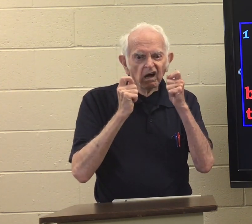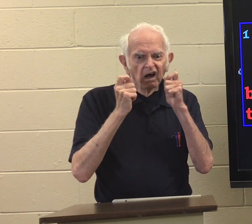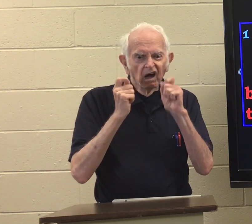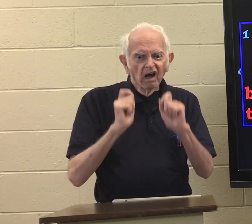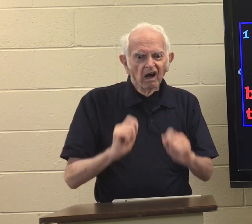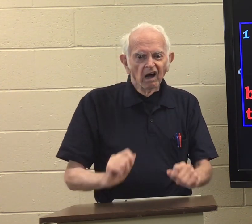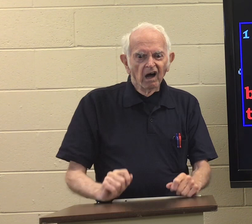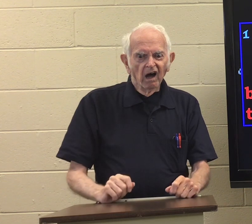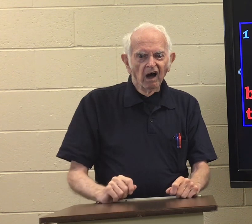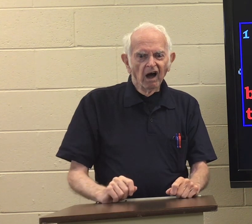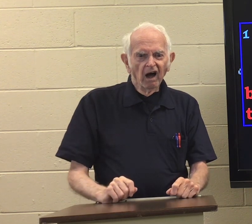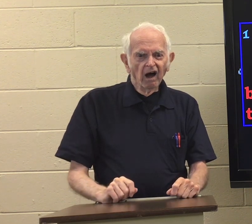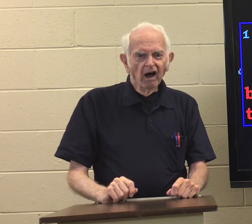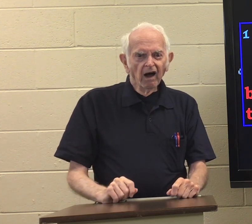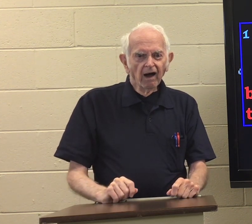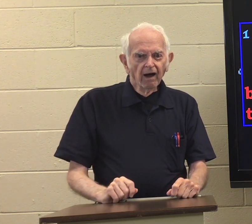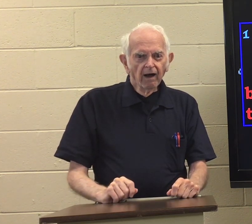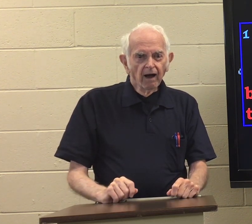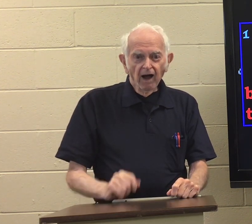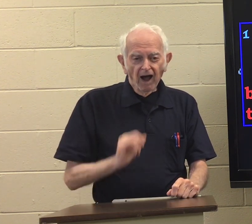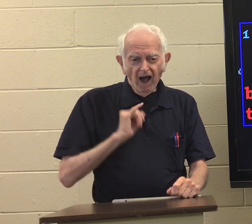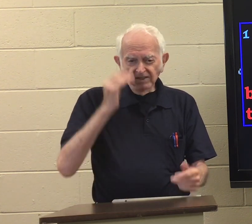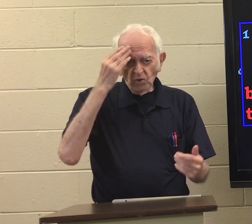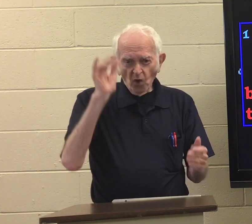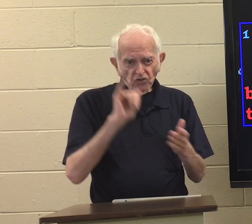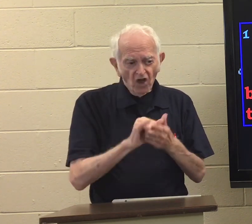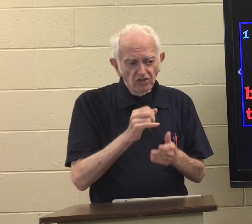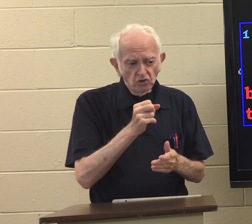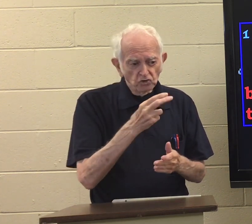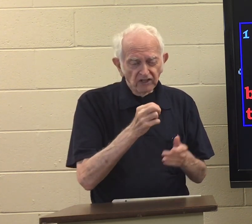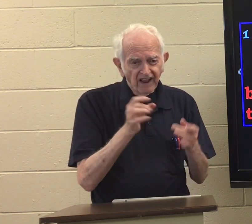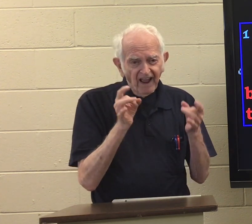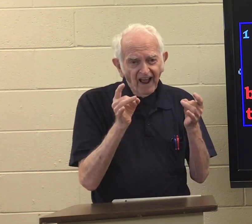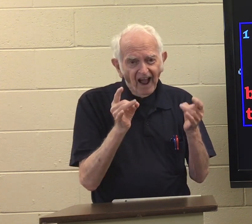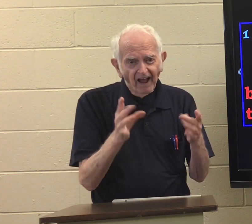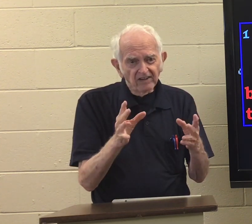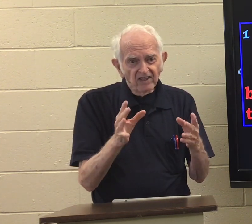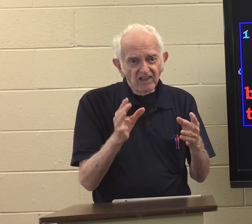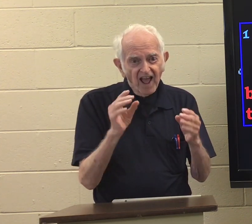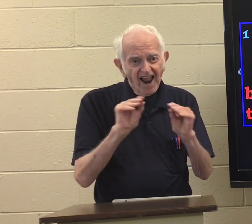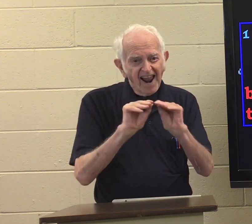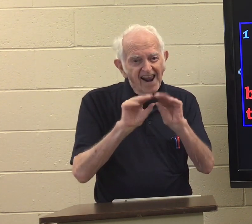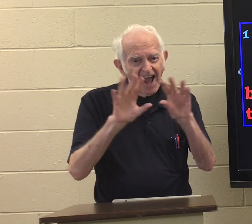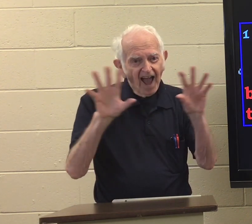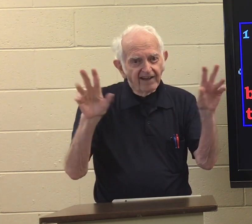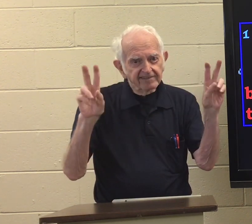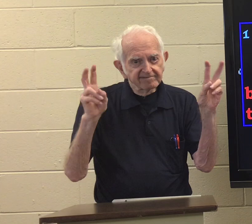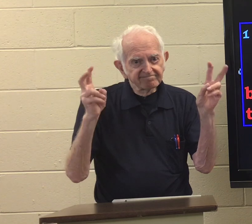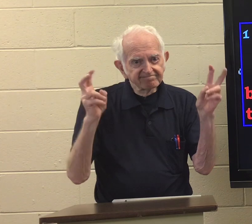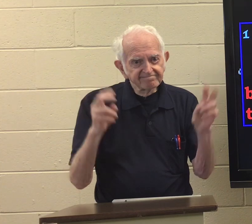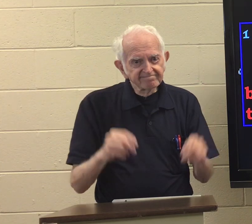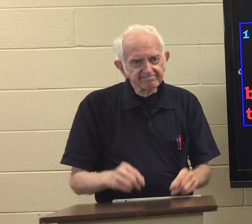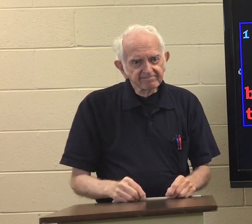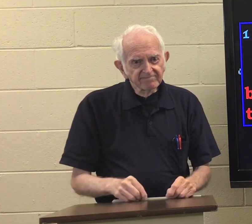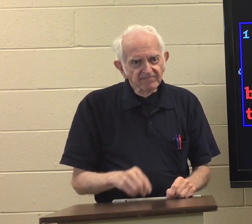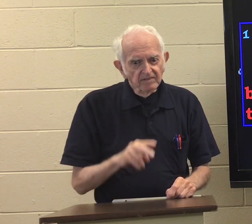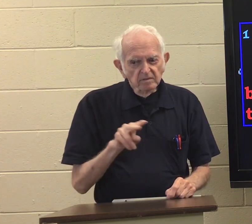facial expressions. What? I didn't know that she hated the light, so to